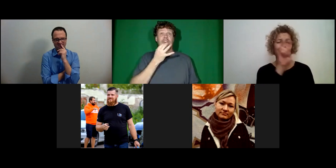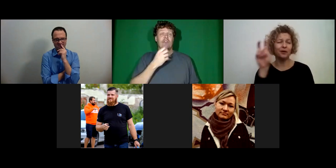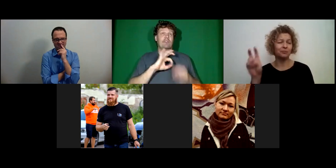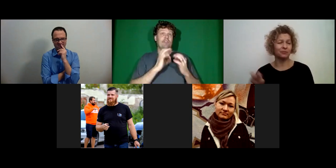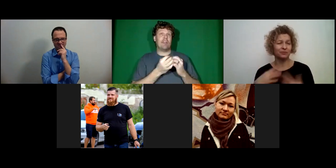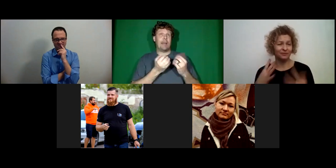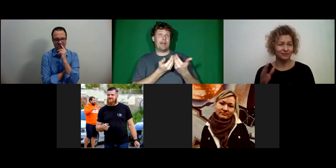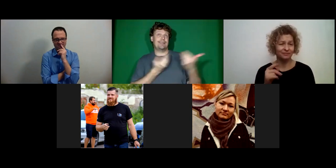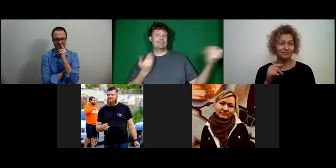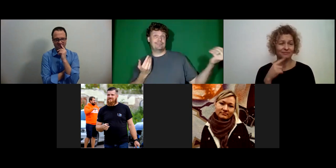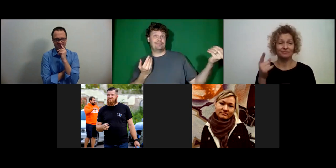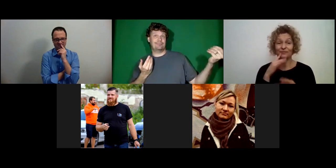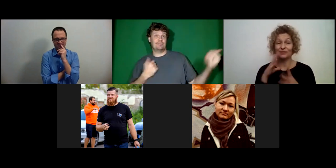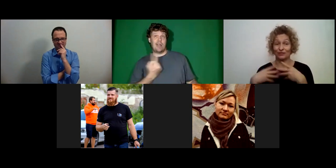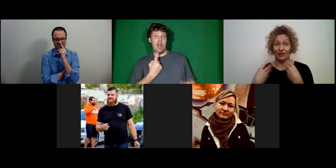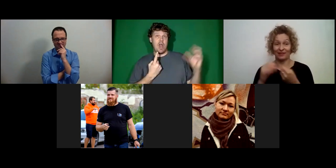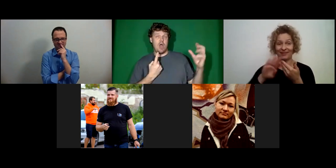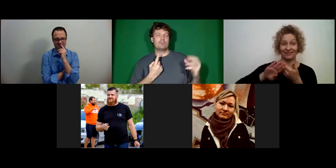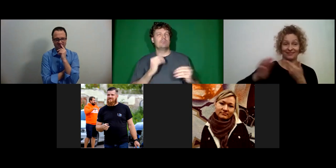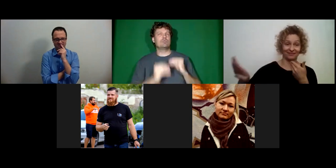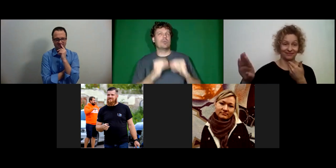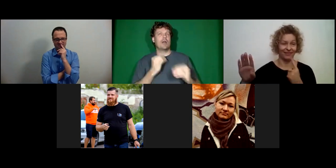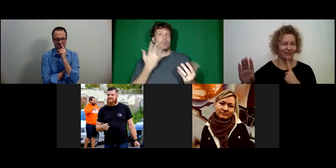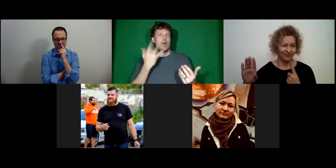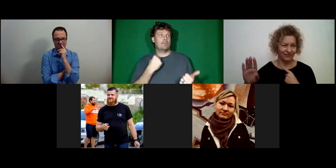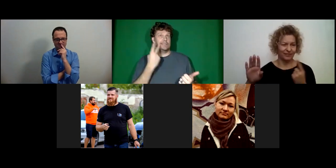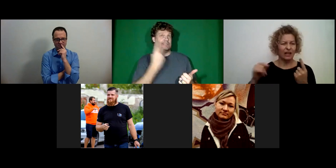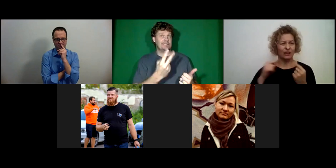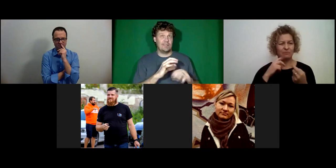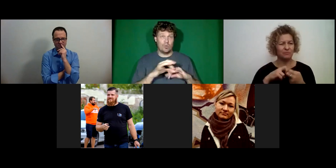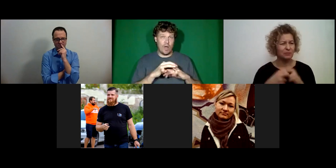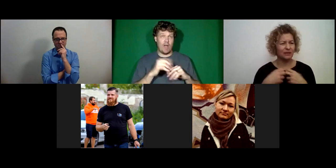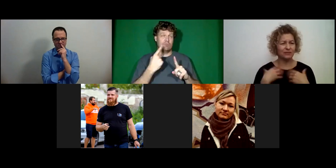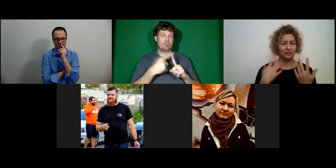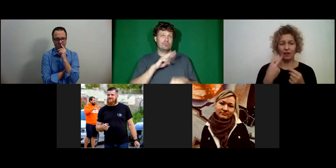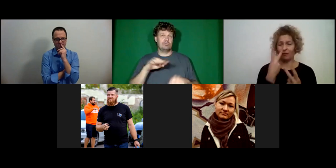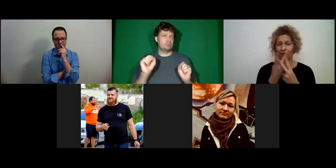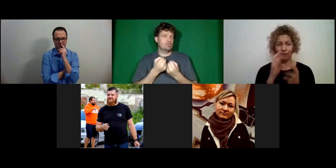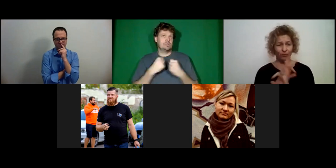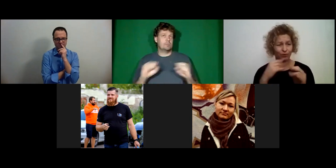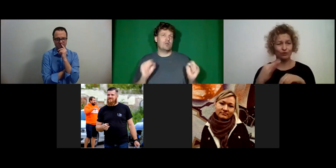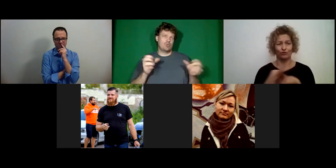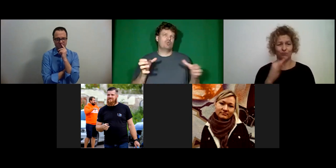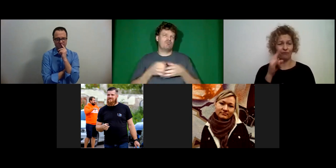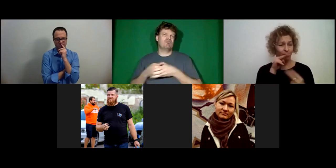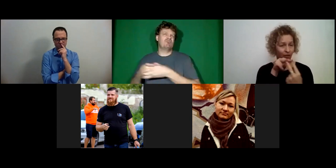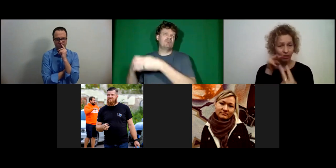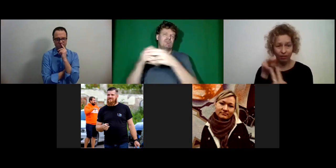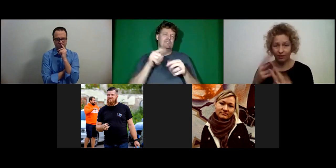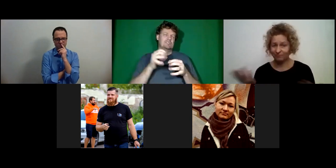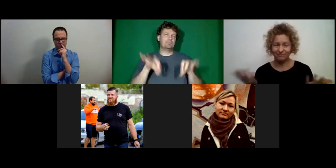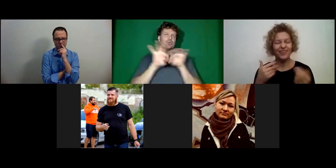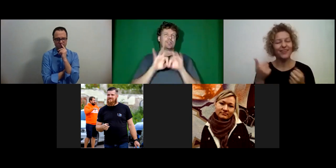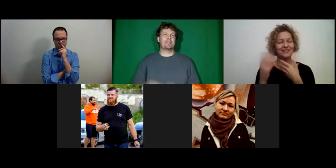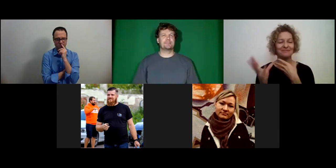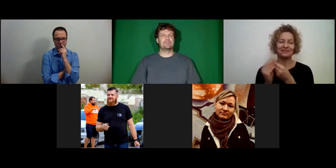because we've always been in international, they've been in international schools. Uh-huh. It would have been difficult if I wouldn't be able to see my wife and family.